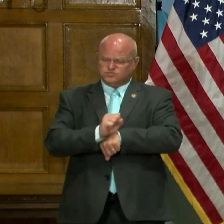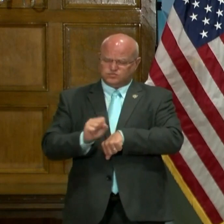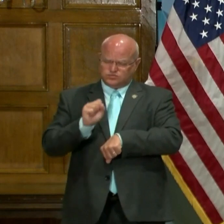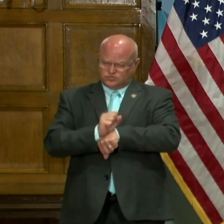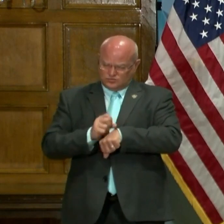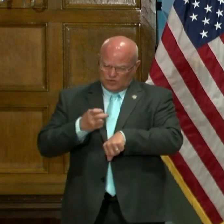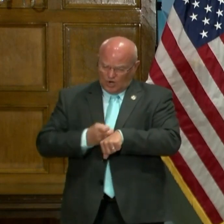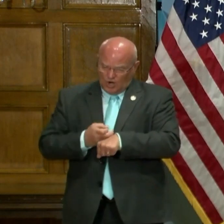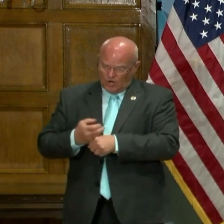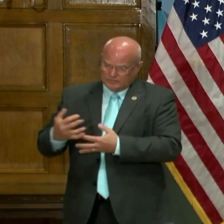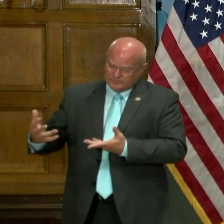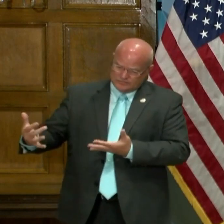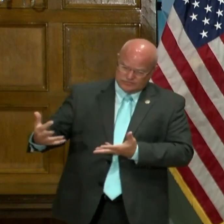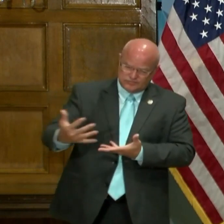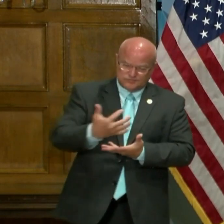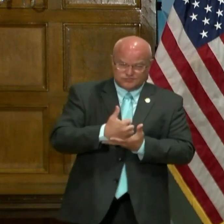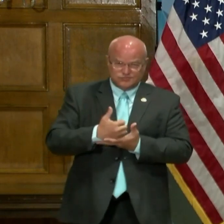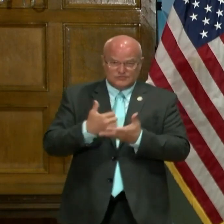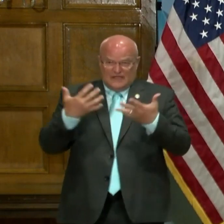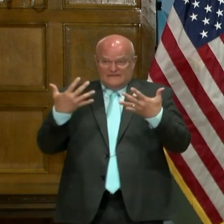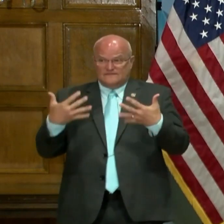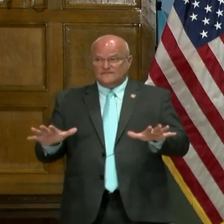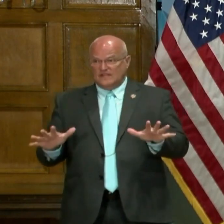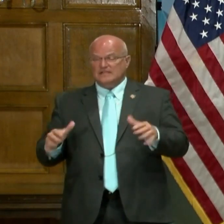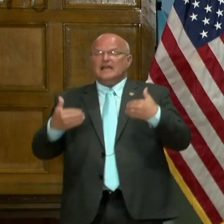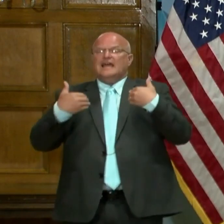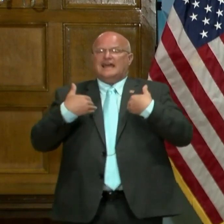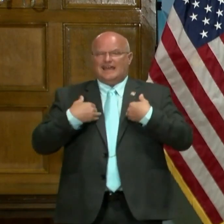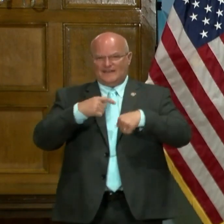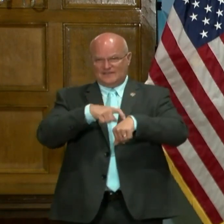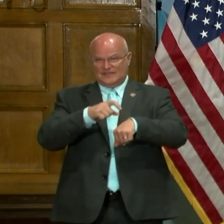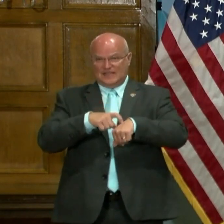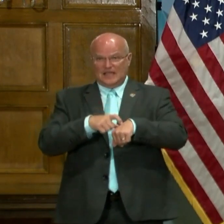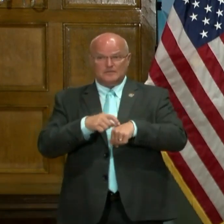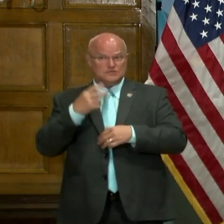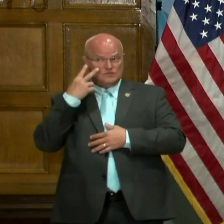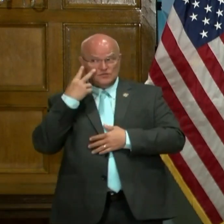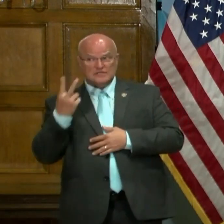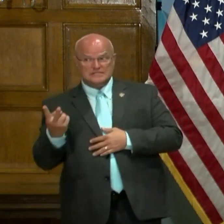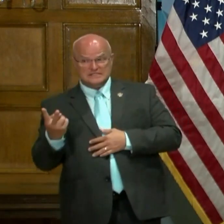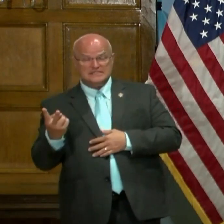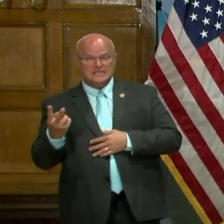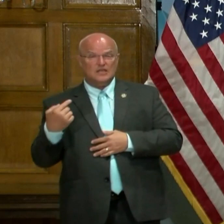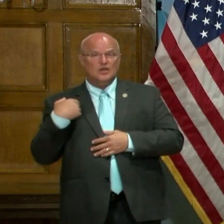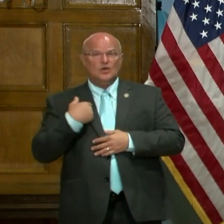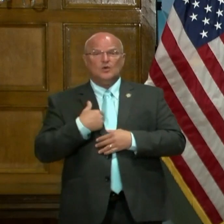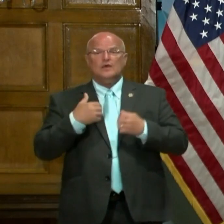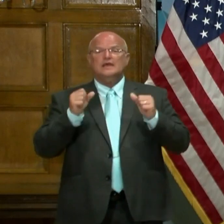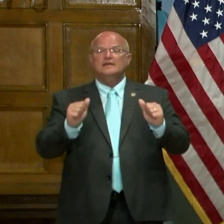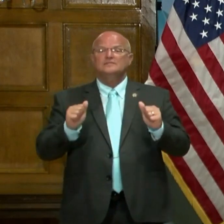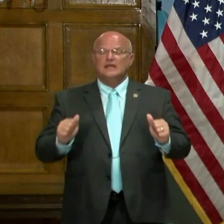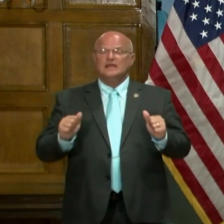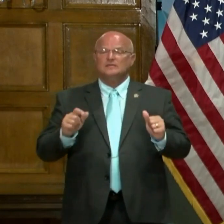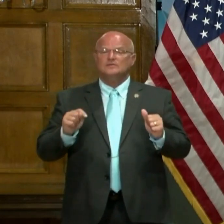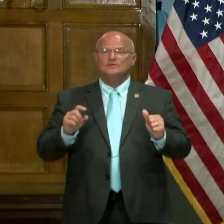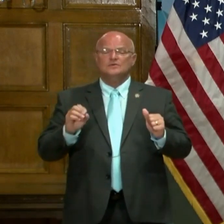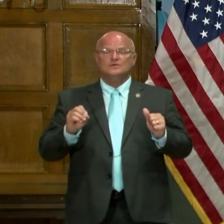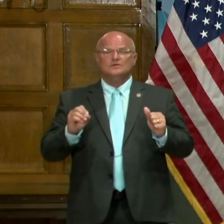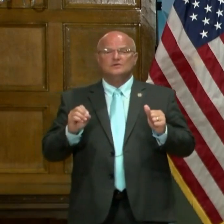that, and we did buy us the time. As you can see, we have been able